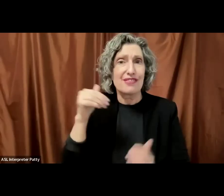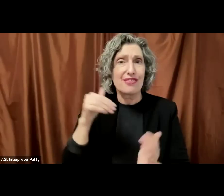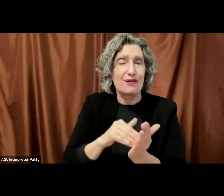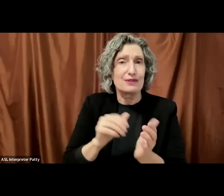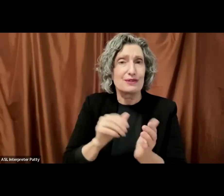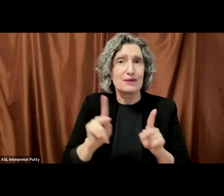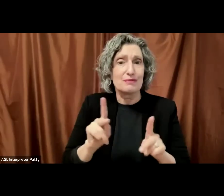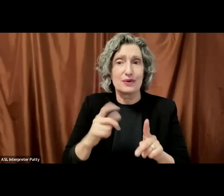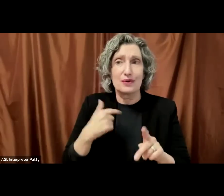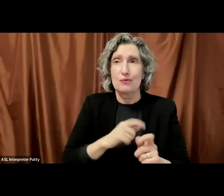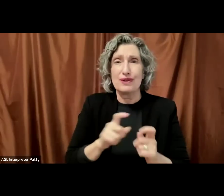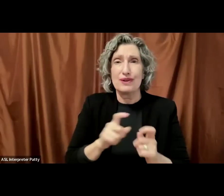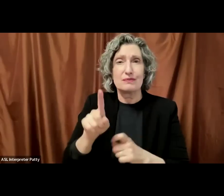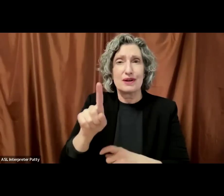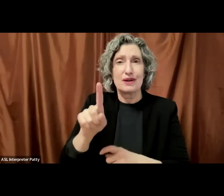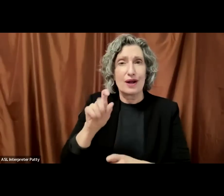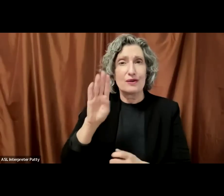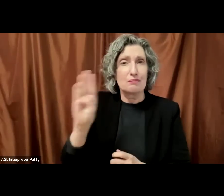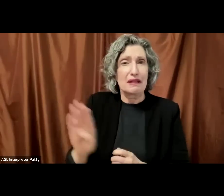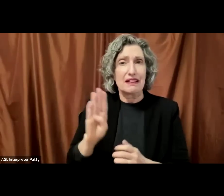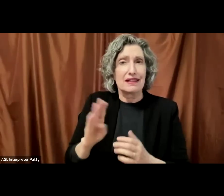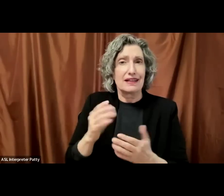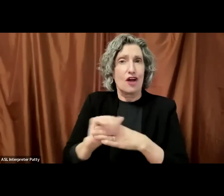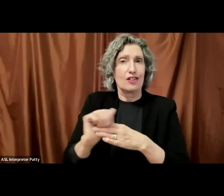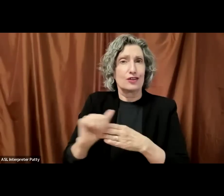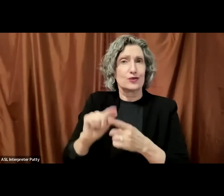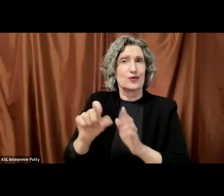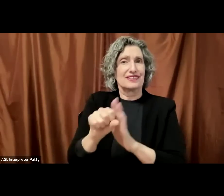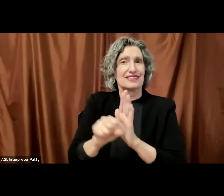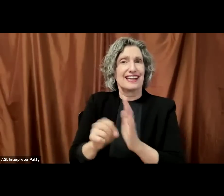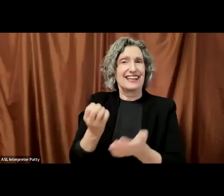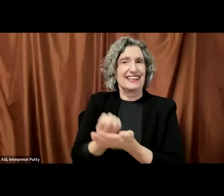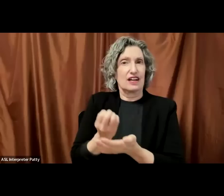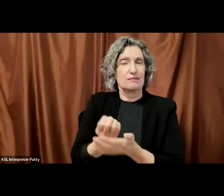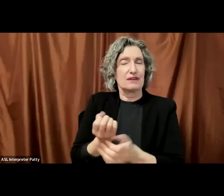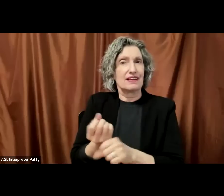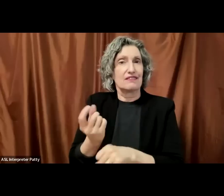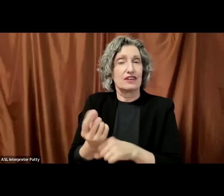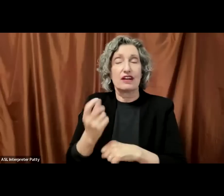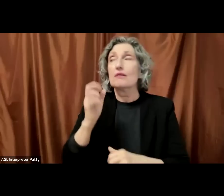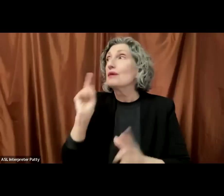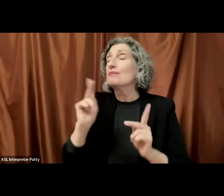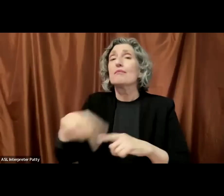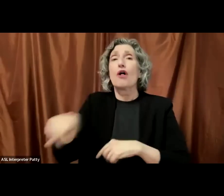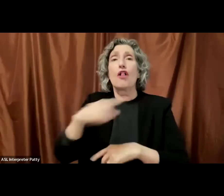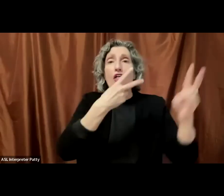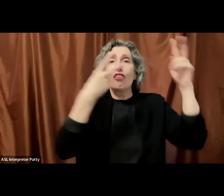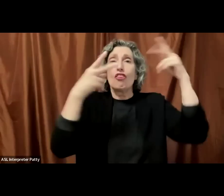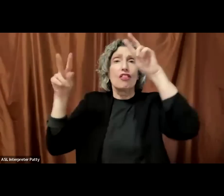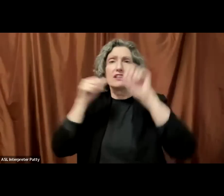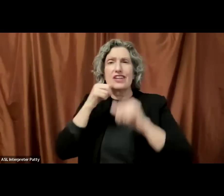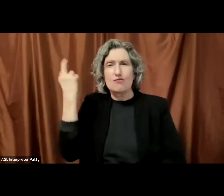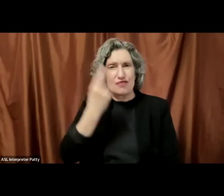economy every year. And yet there's a misconception about nonprofits. According to Lilly School of